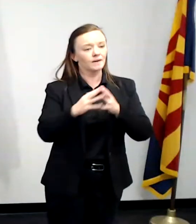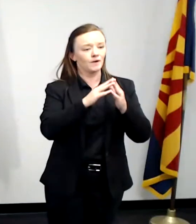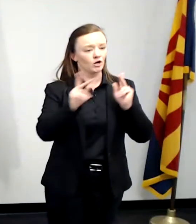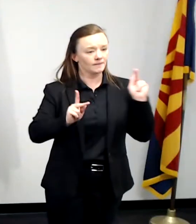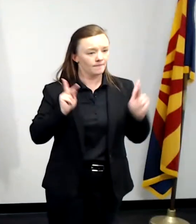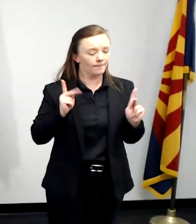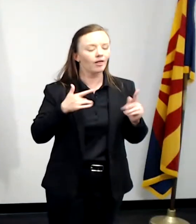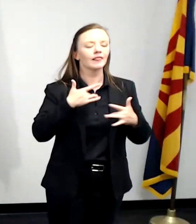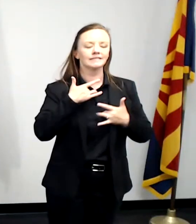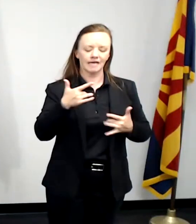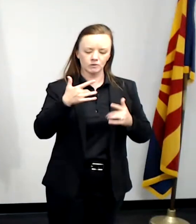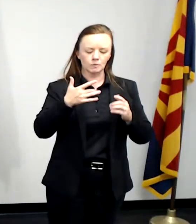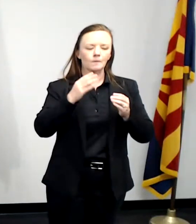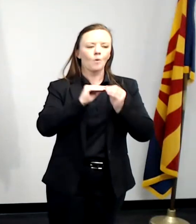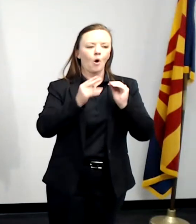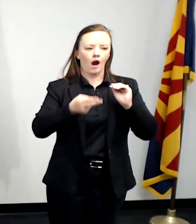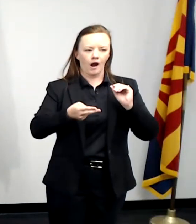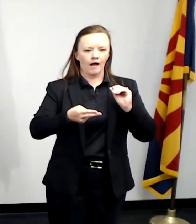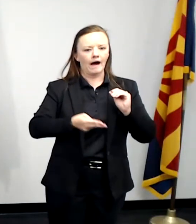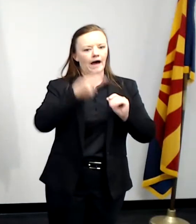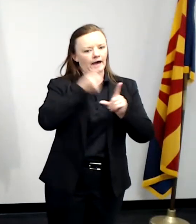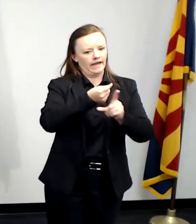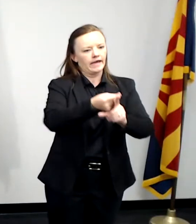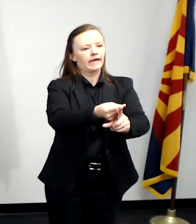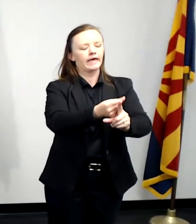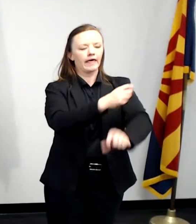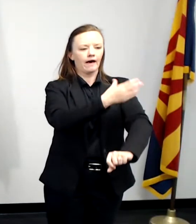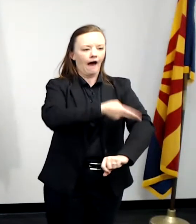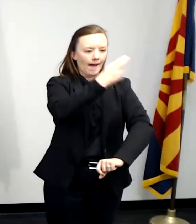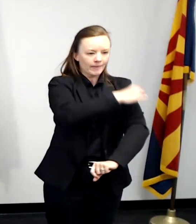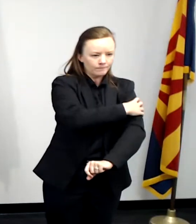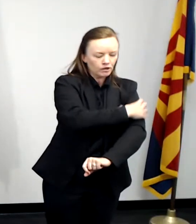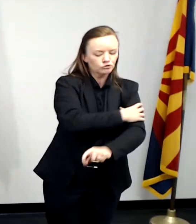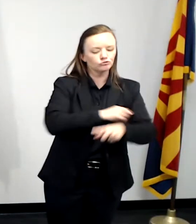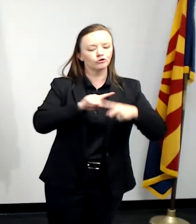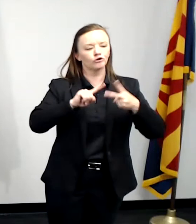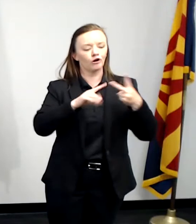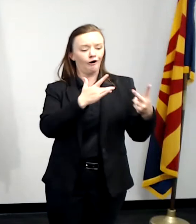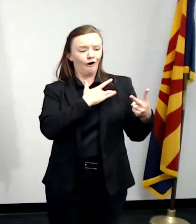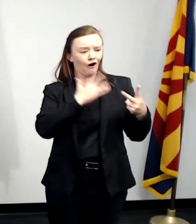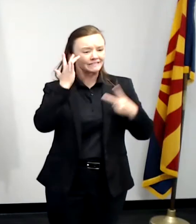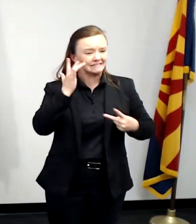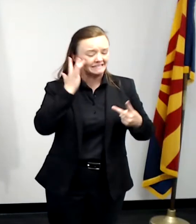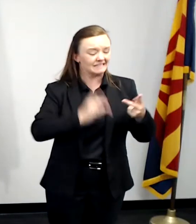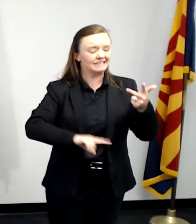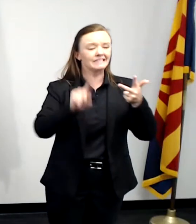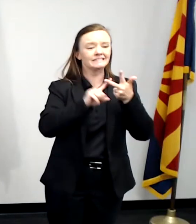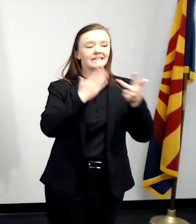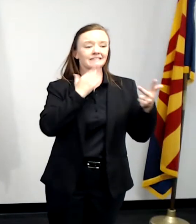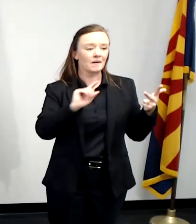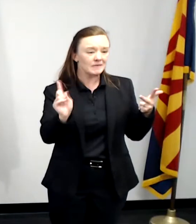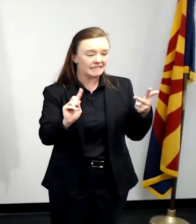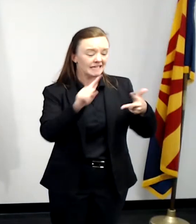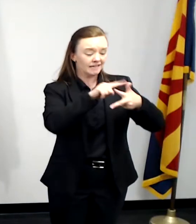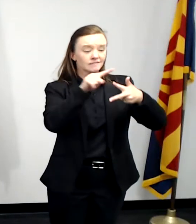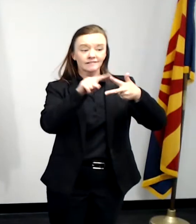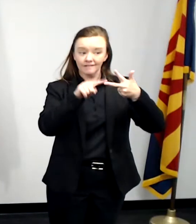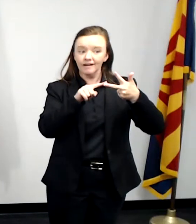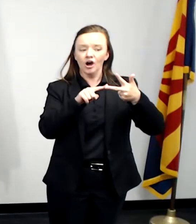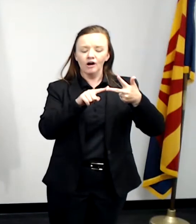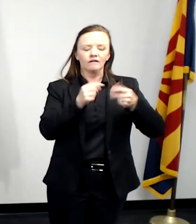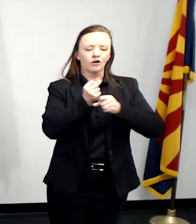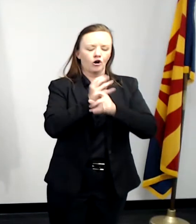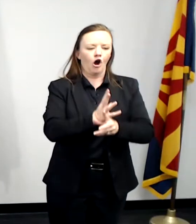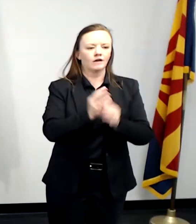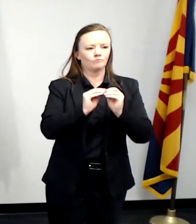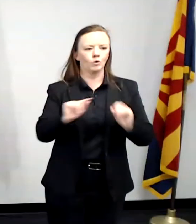blood pressure, cardiovascular disease, and diabetes. All of these things that put you at higher risk for severe